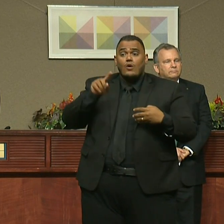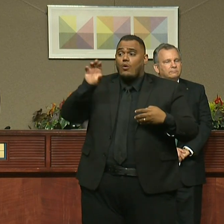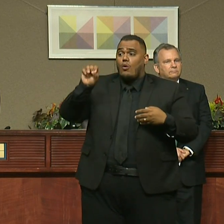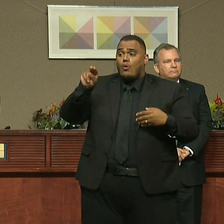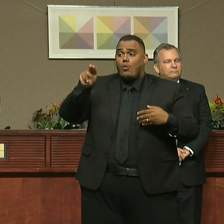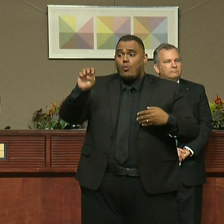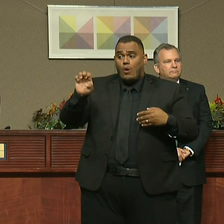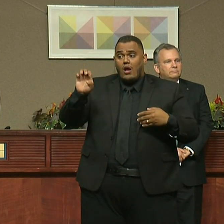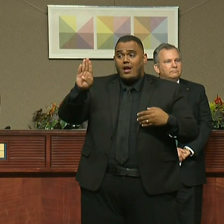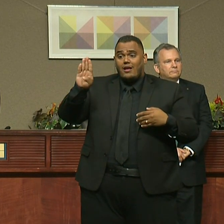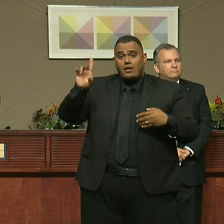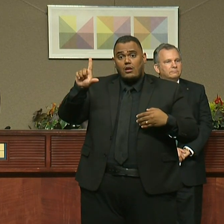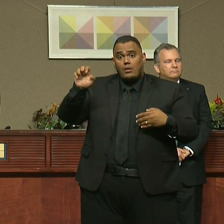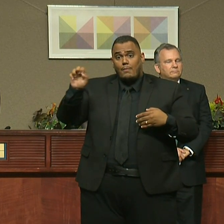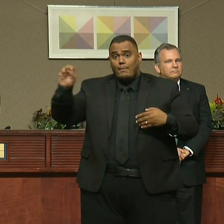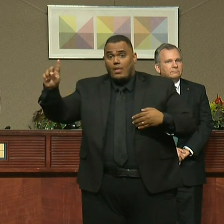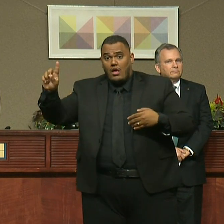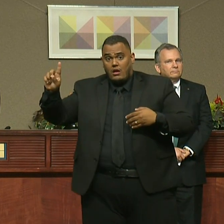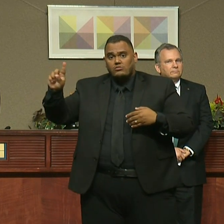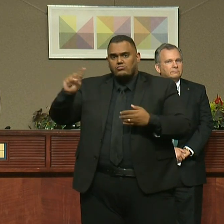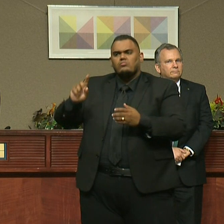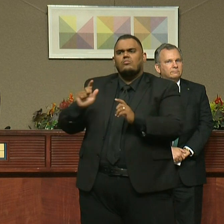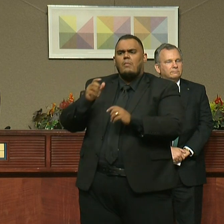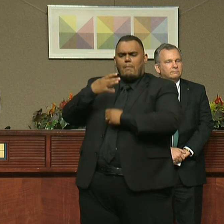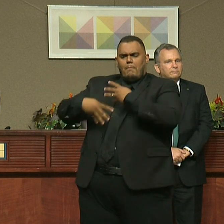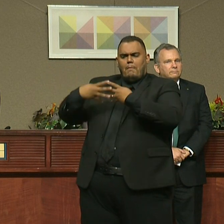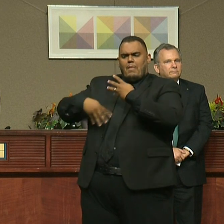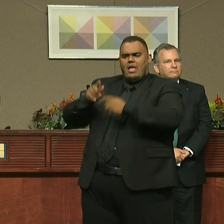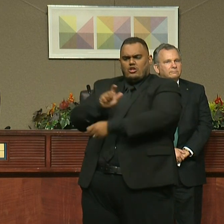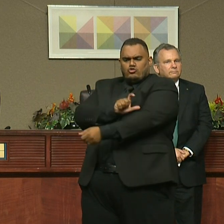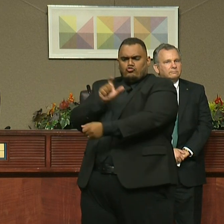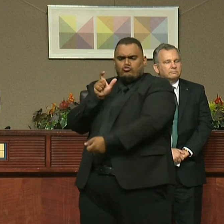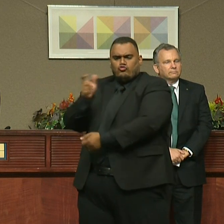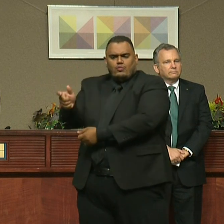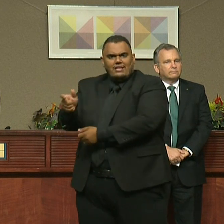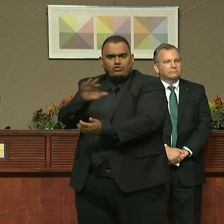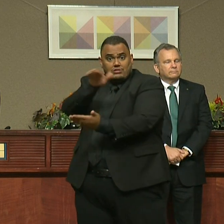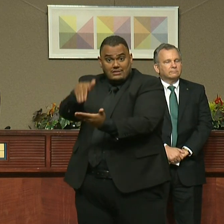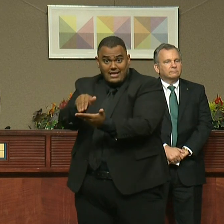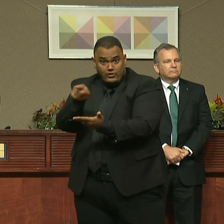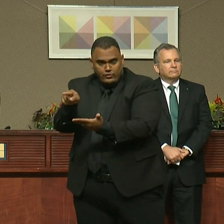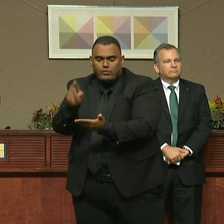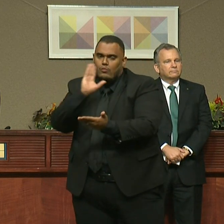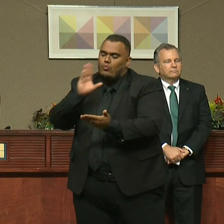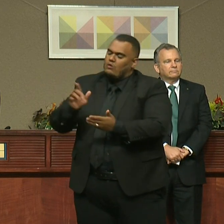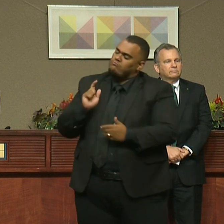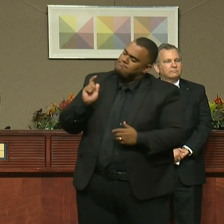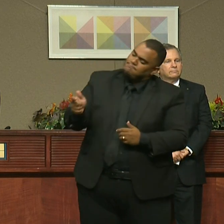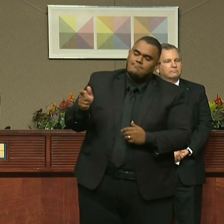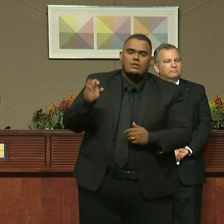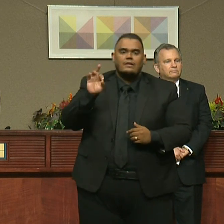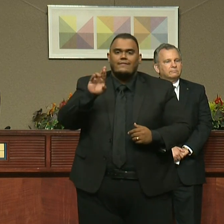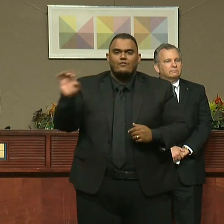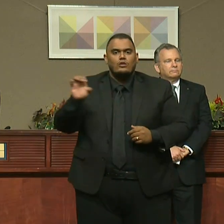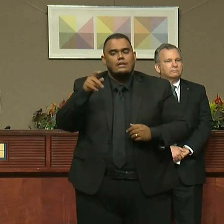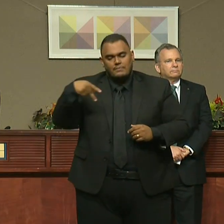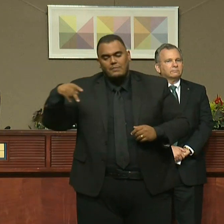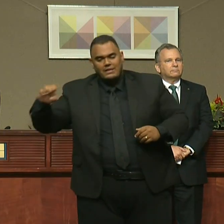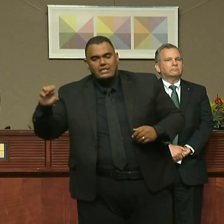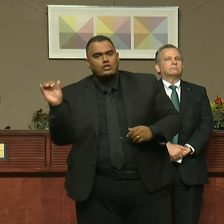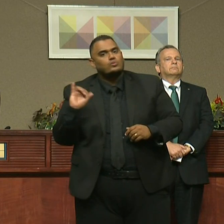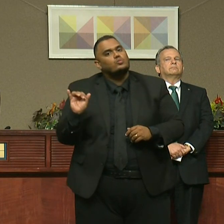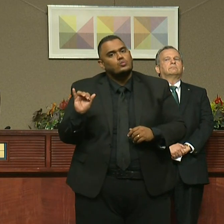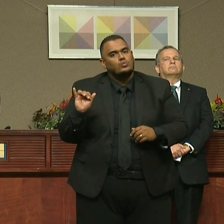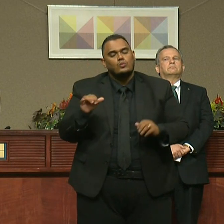packet of PPE. Again, to get additional information about the free distributions, you can go to our website